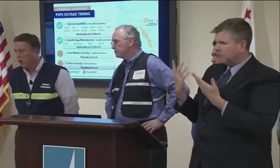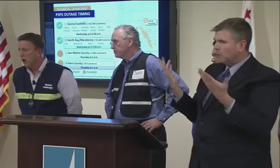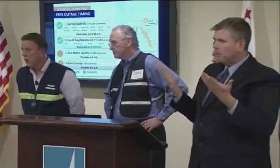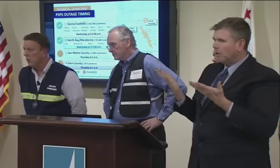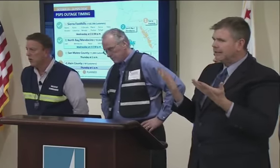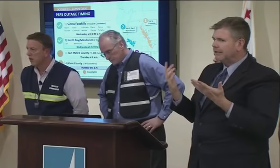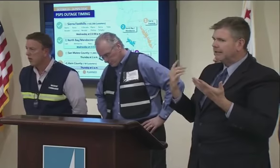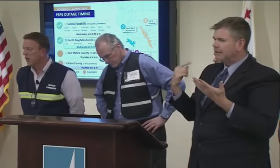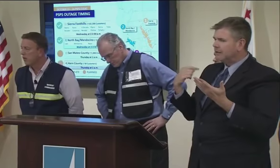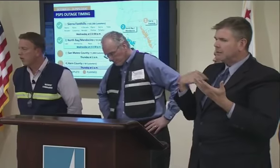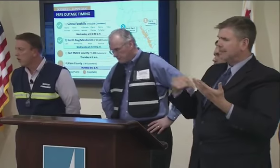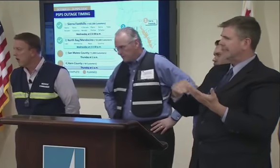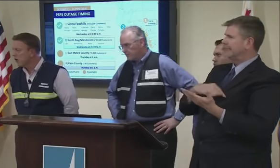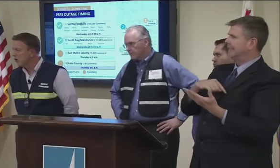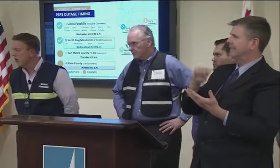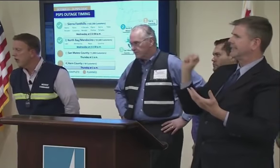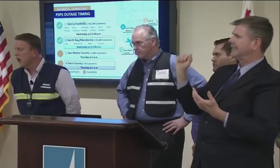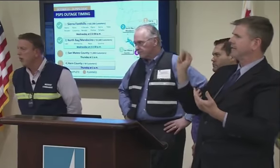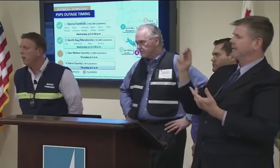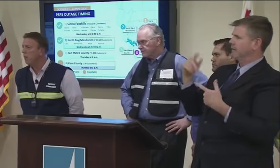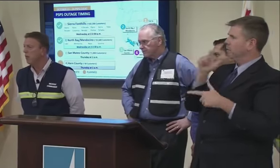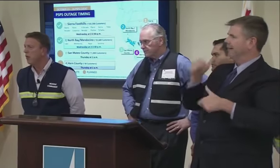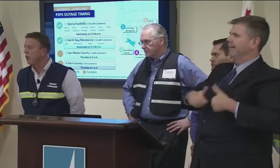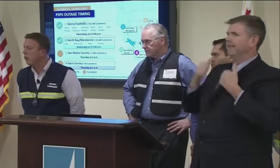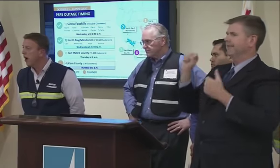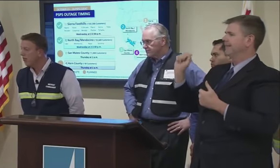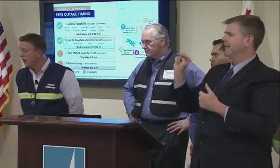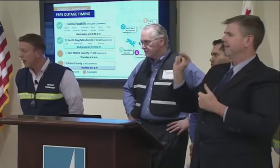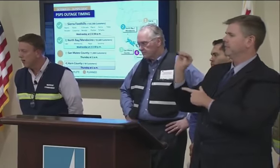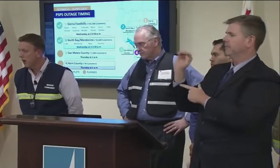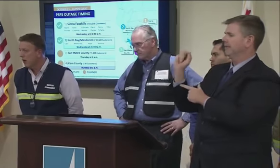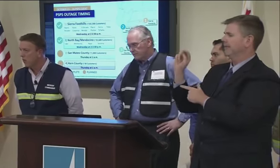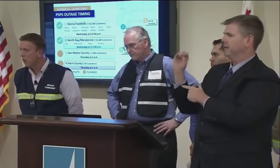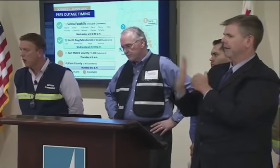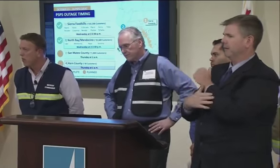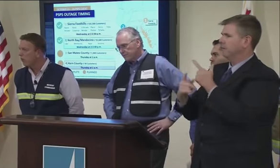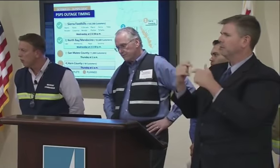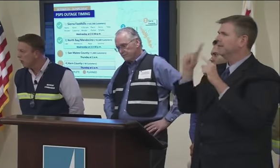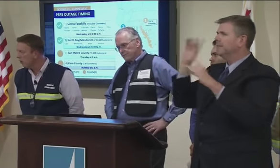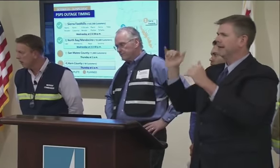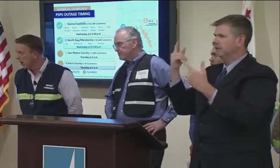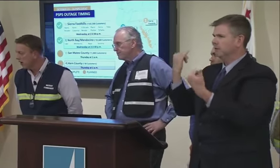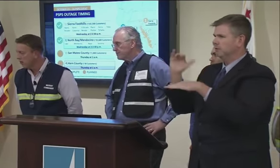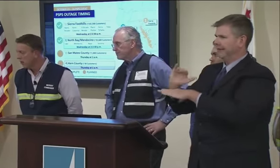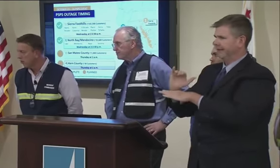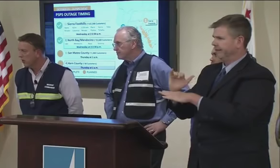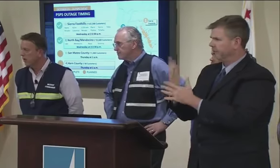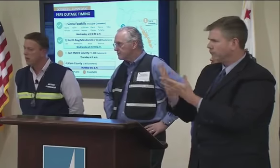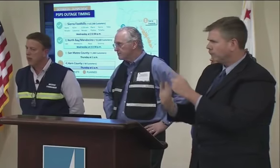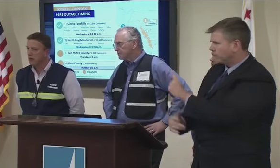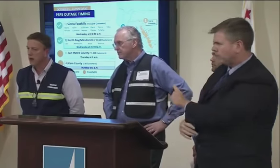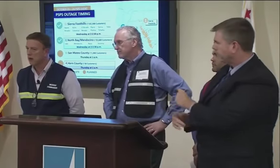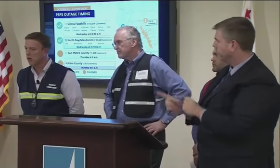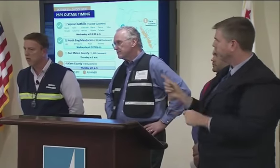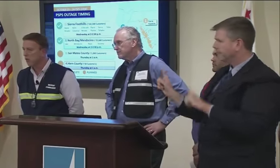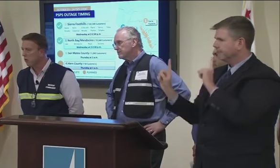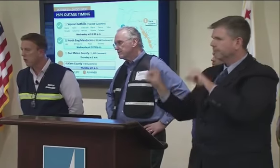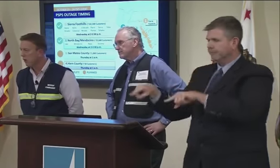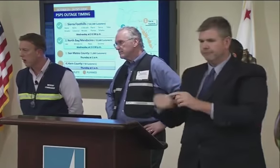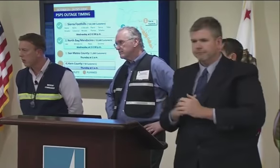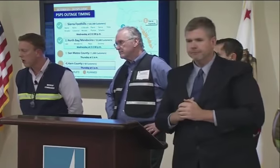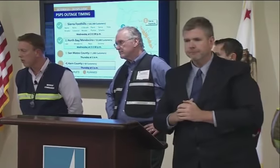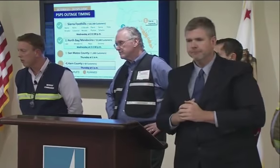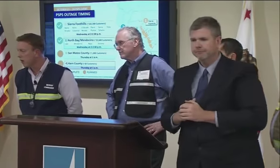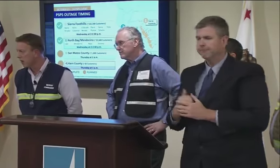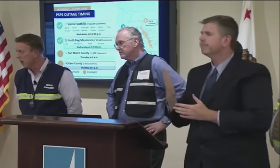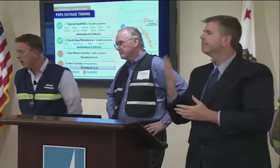So thank you for the question. The process, right before we notify customers, we confer with